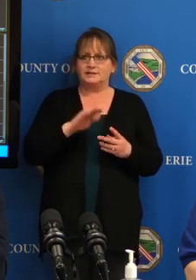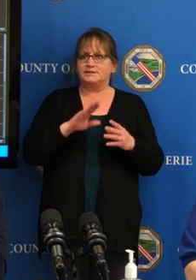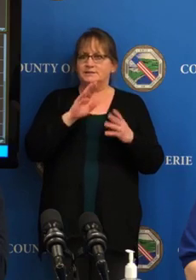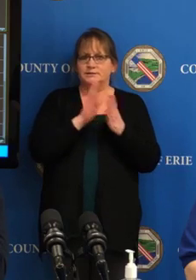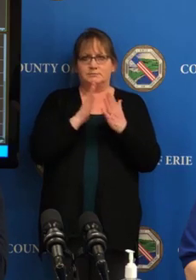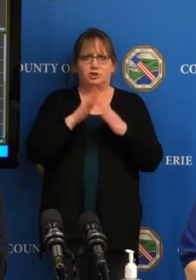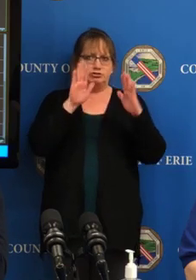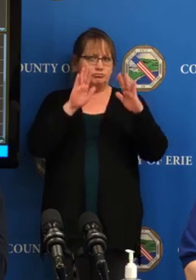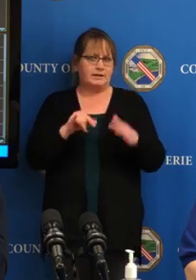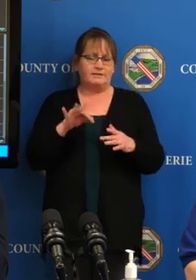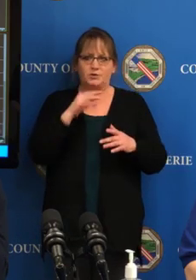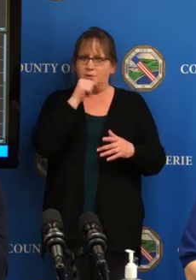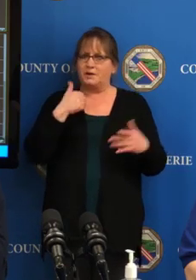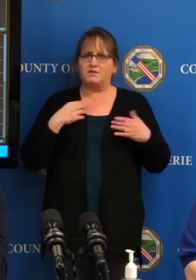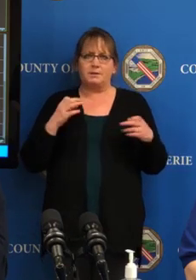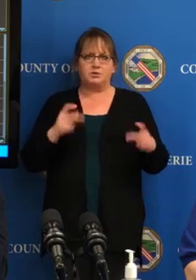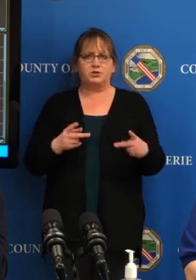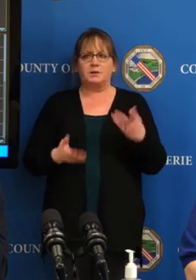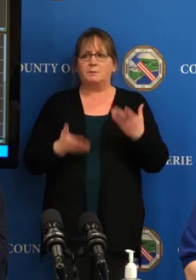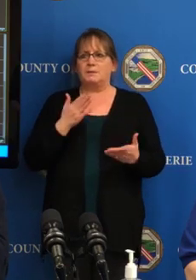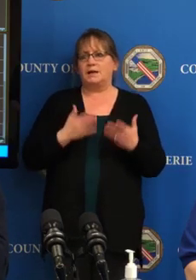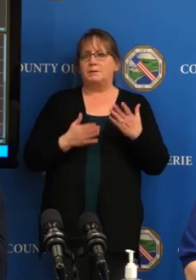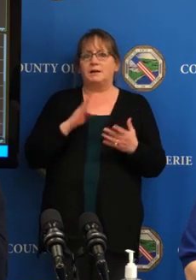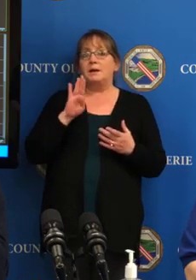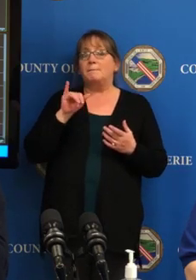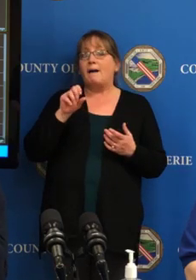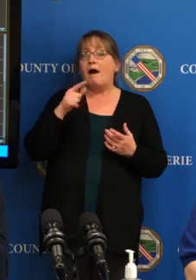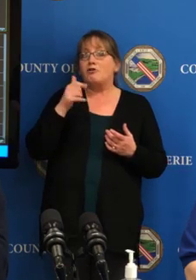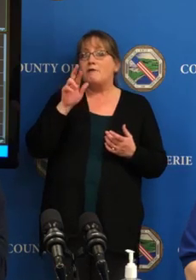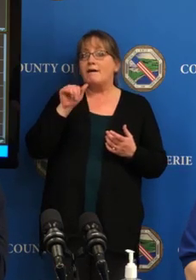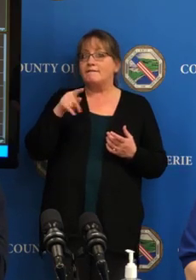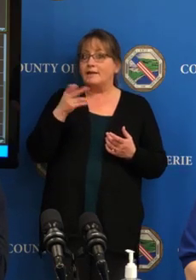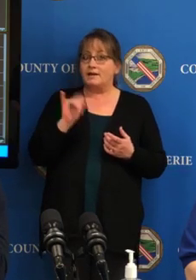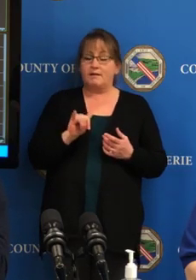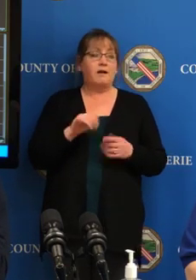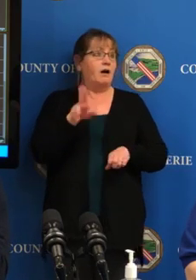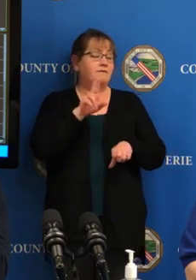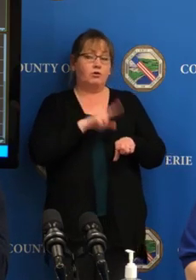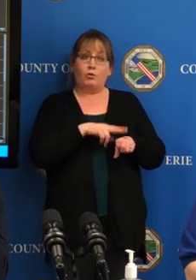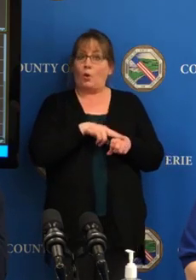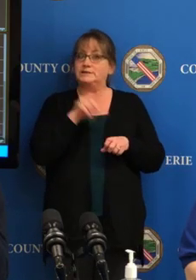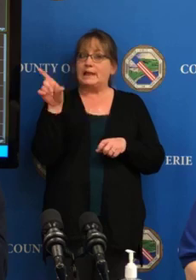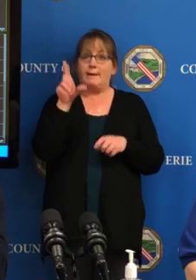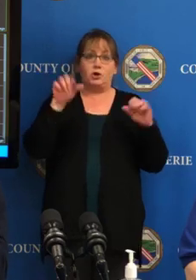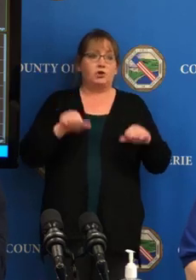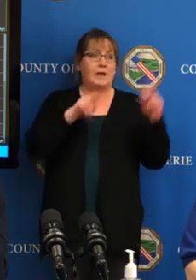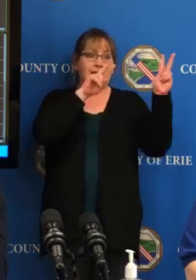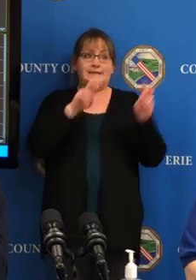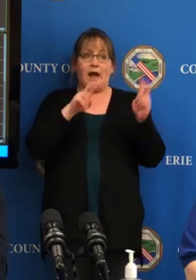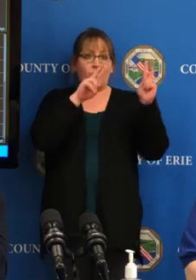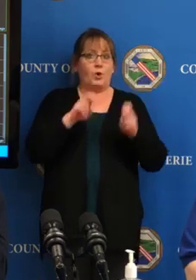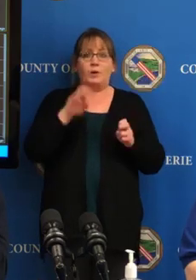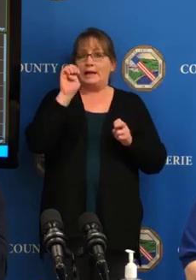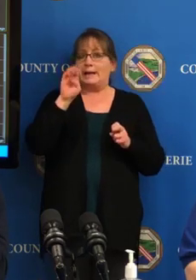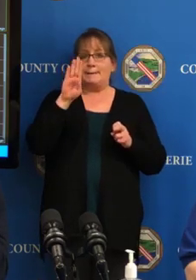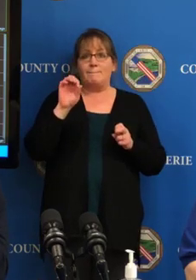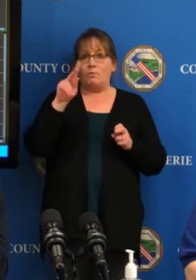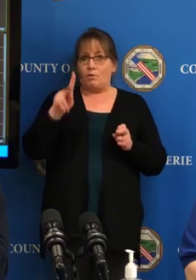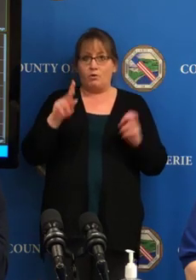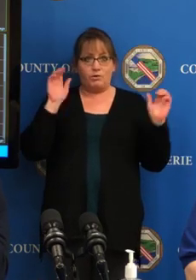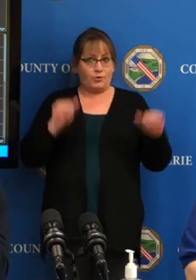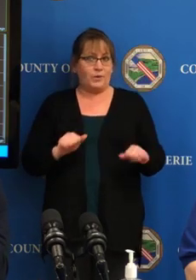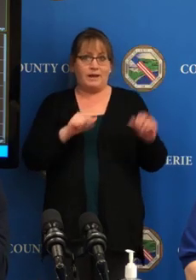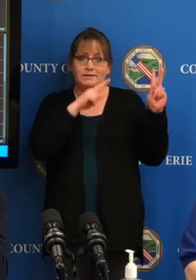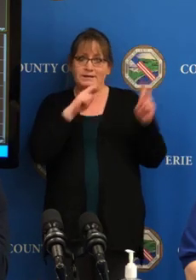to do that, you might want to pick up a biography. The library, of course, you can download ebooks. There's thousands of ebooks available to